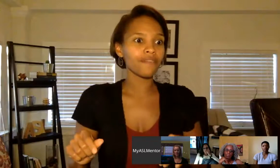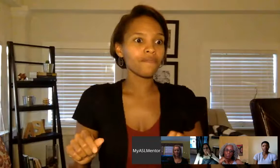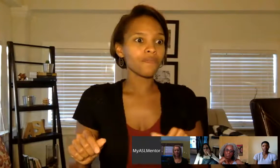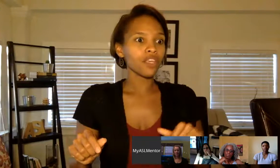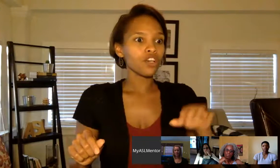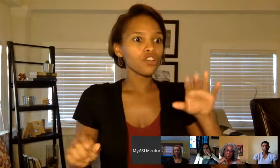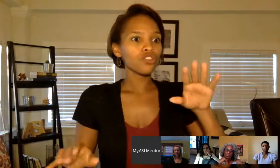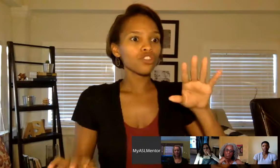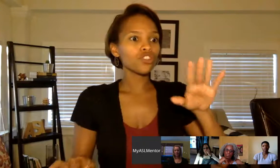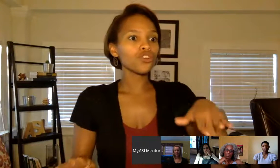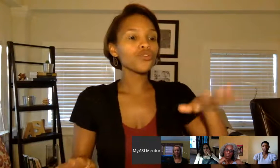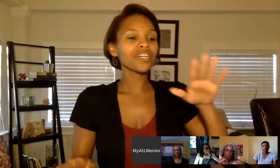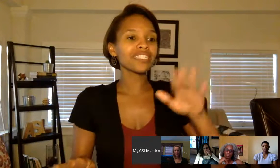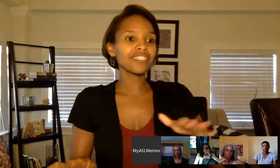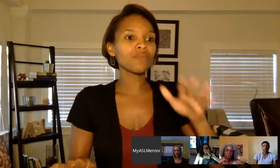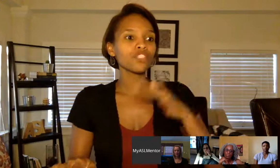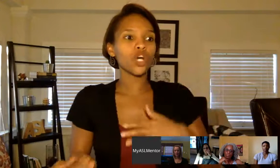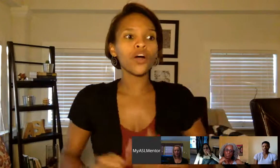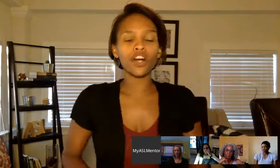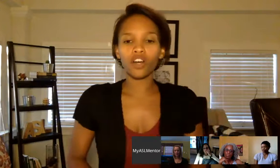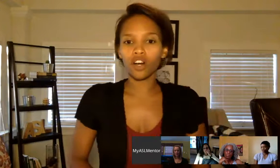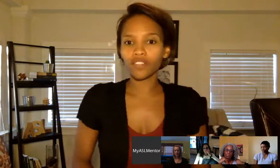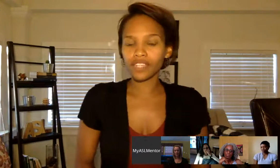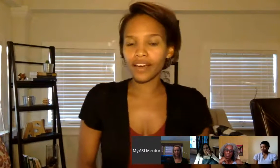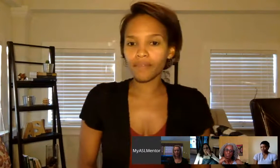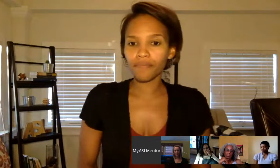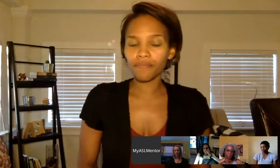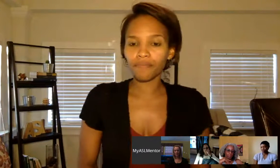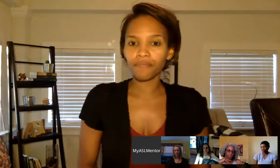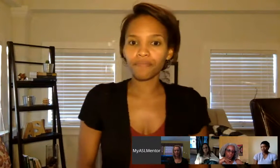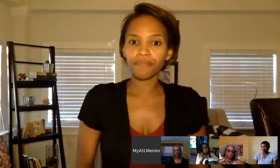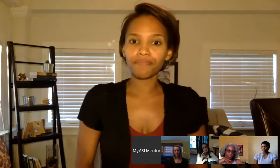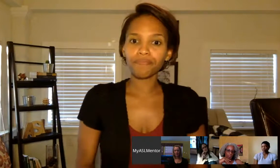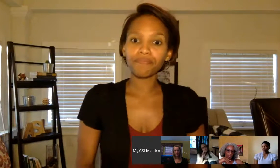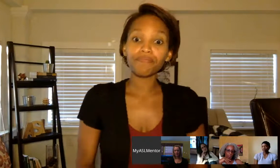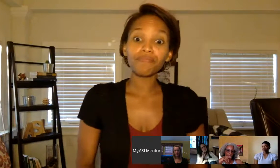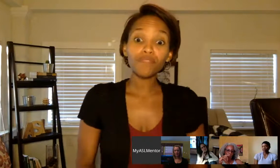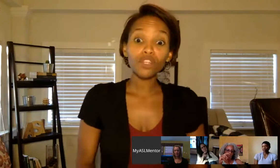convey so you can see what's going on all the time?